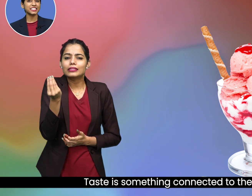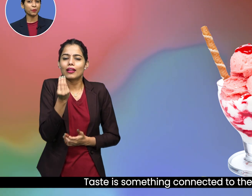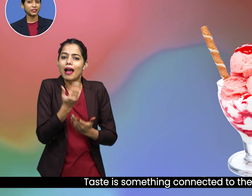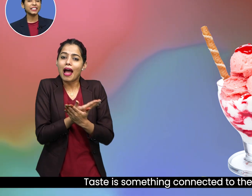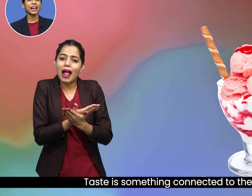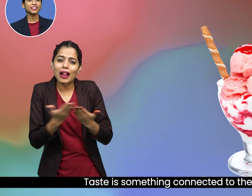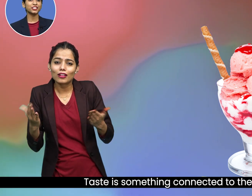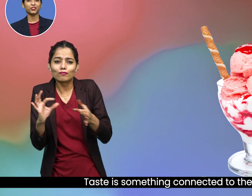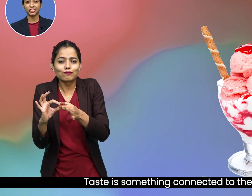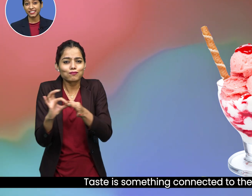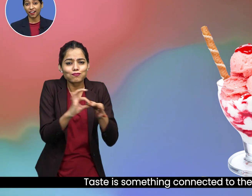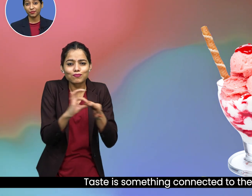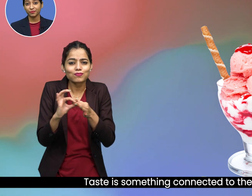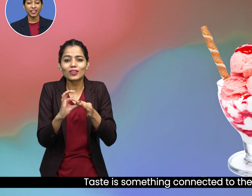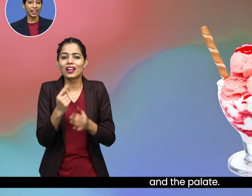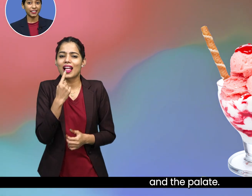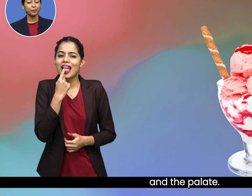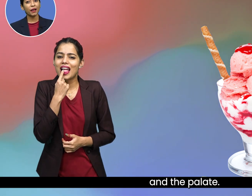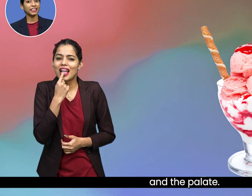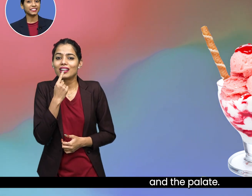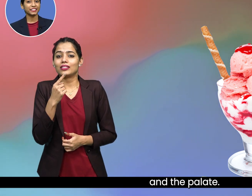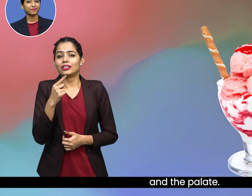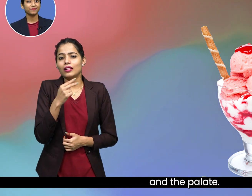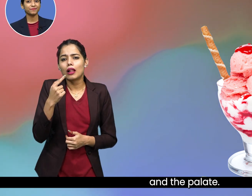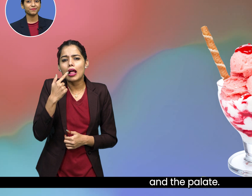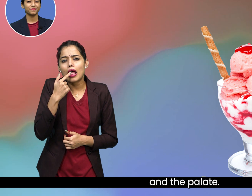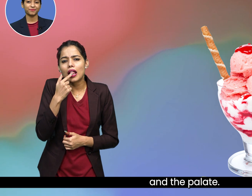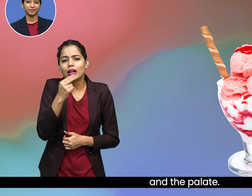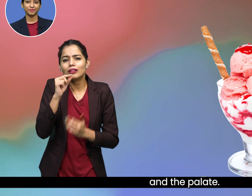Taste is something connected to the tongue and the palate.